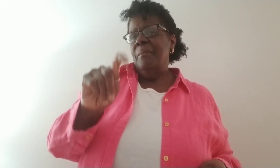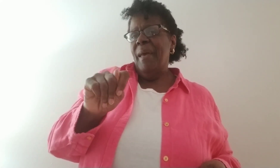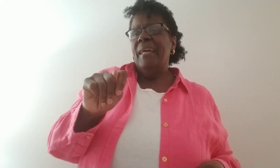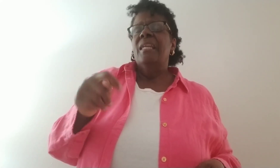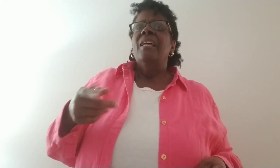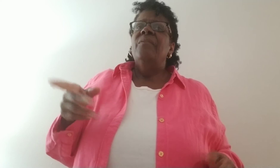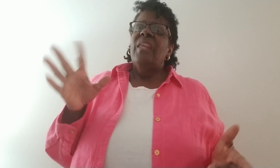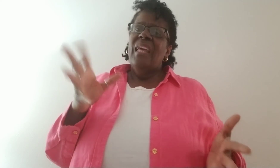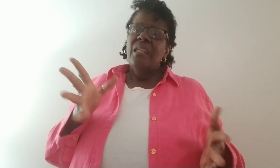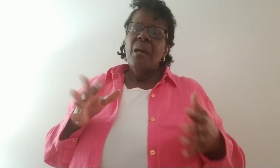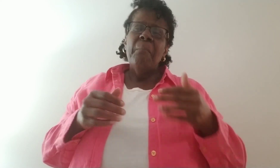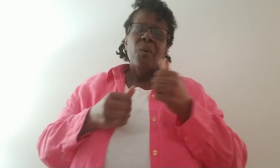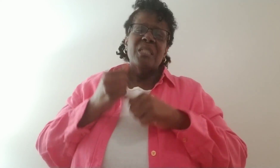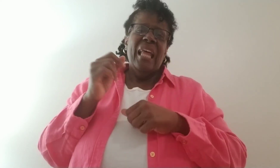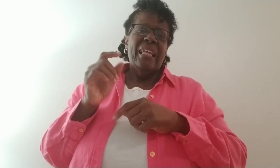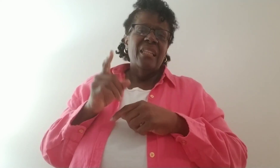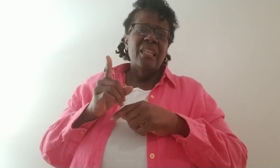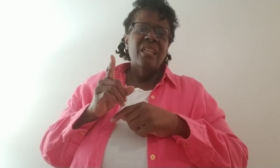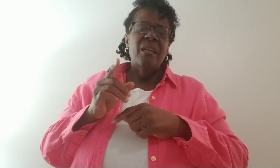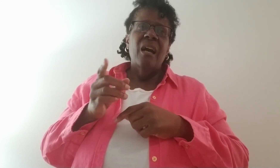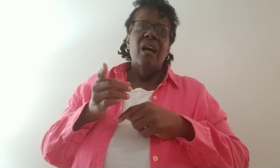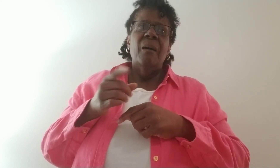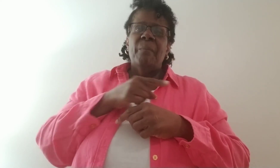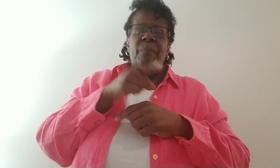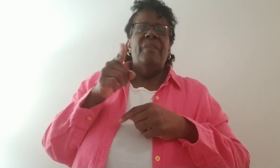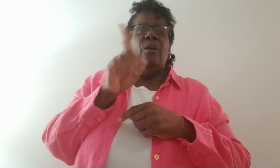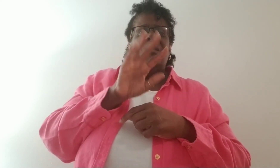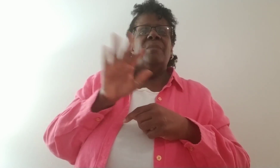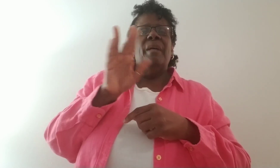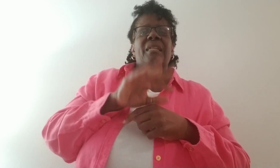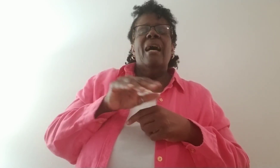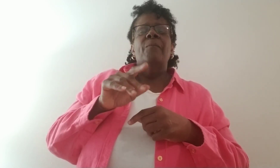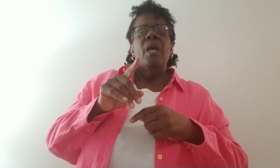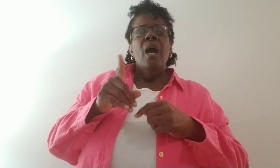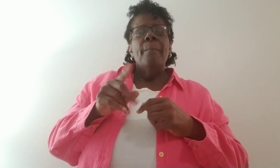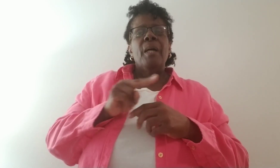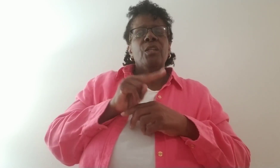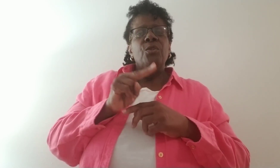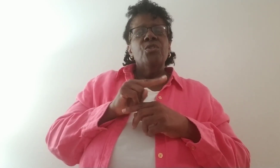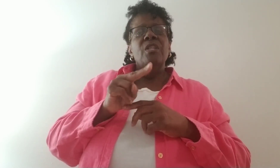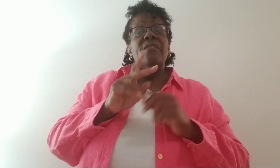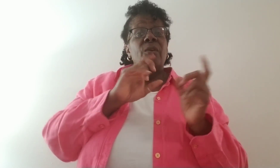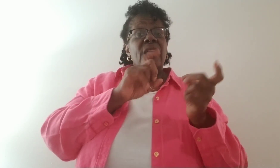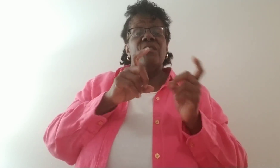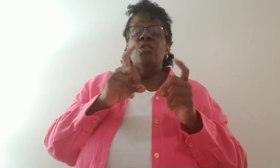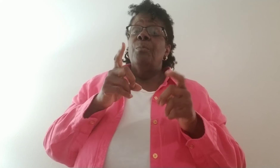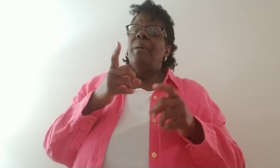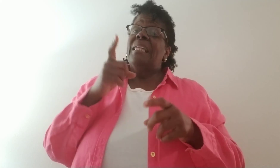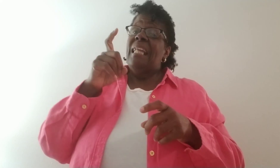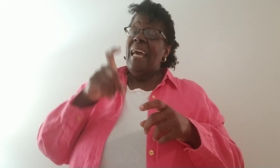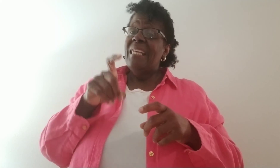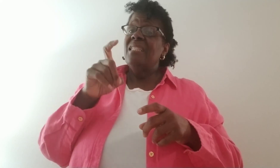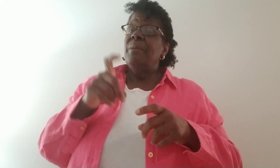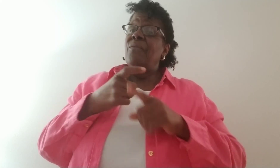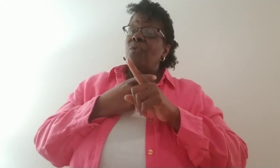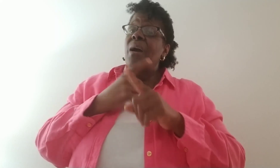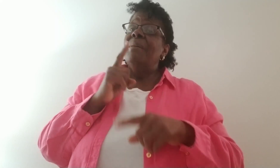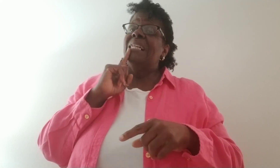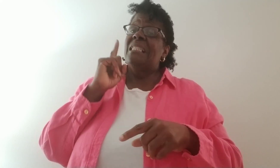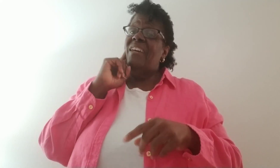Pat, then most likely they'll spell it out. But usually they'll give it to you, but it has to be from a deaf